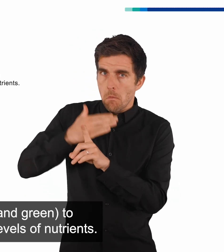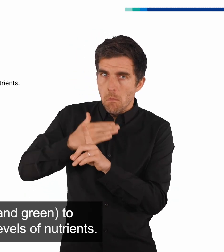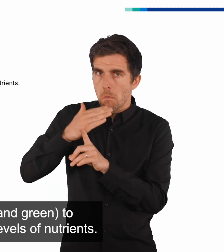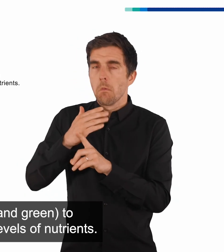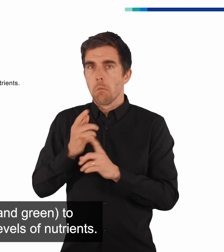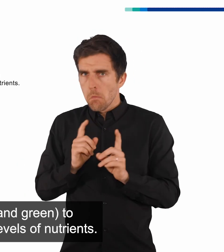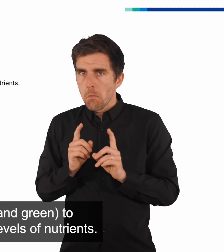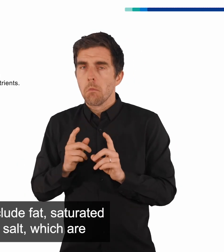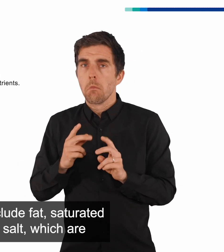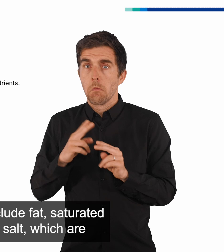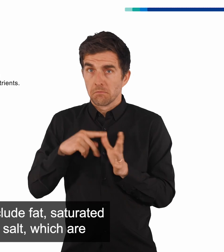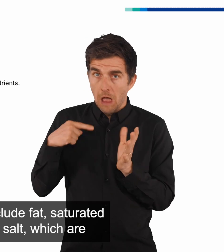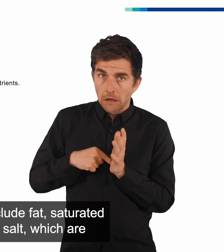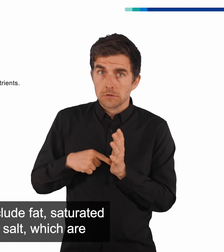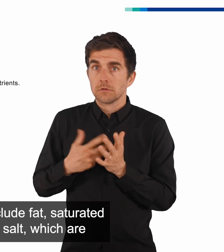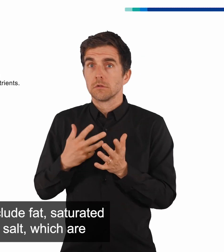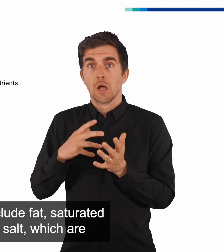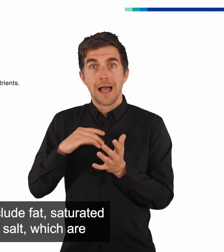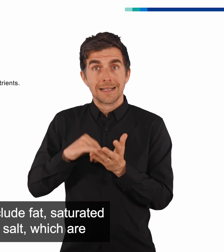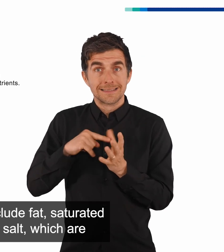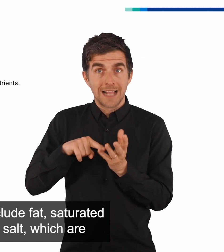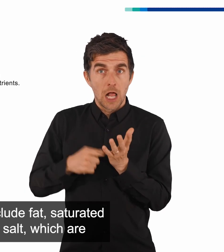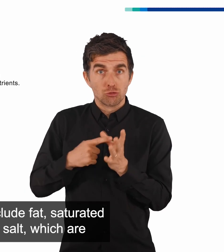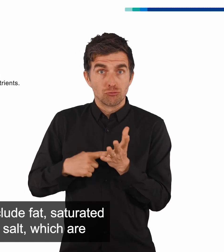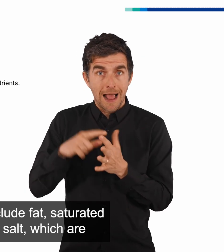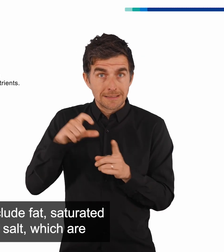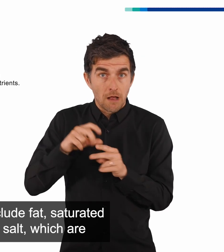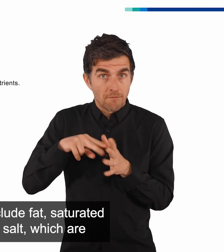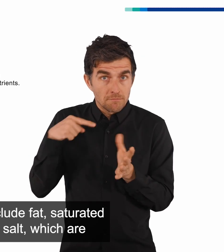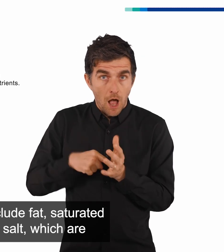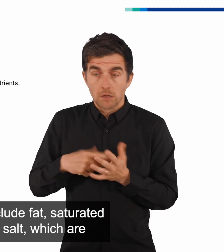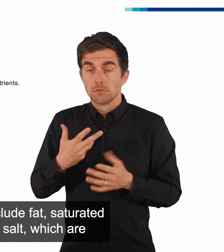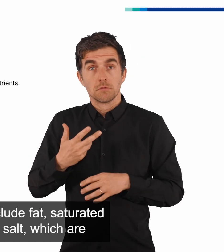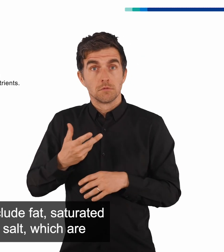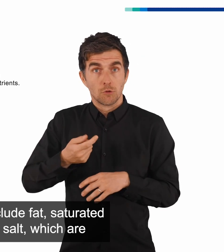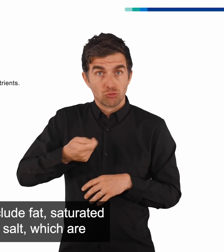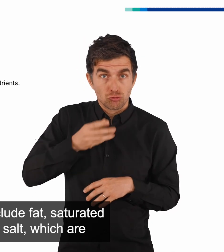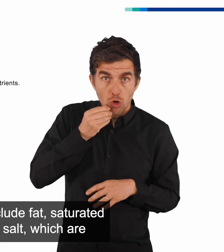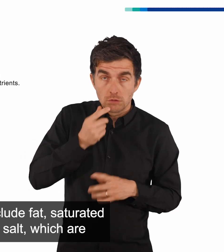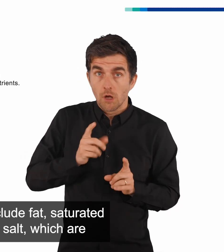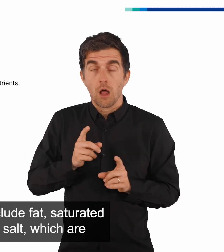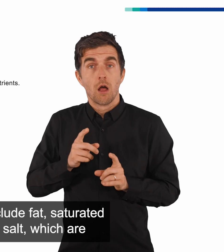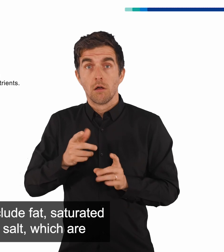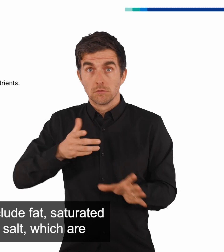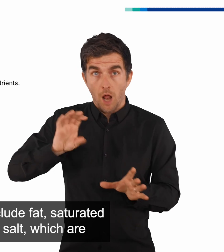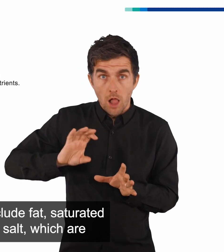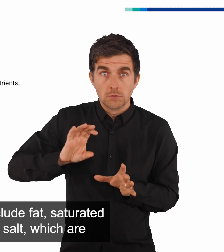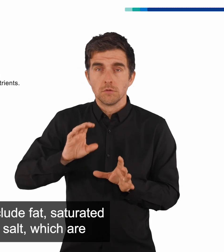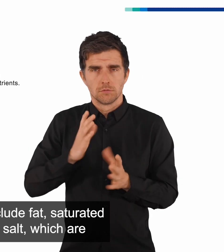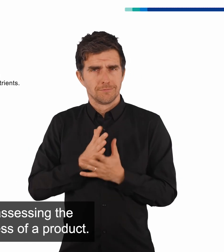nutrients. These nutrients include fat, saturated fat, sugars and salt, which are